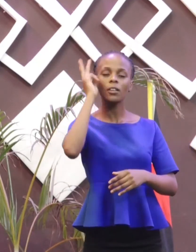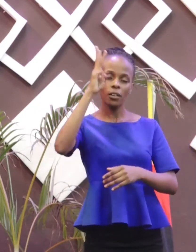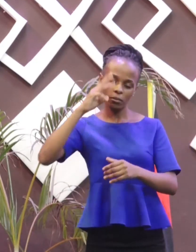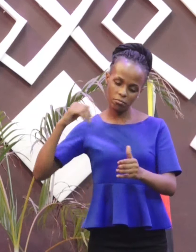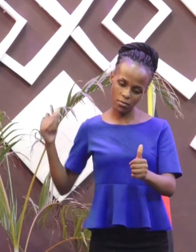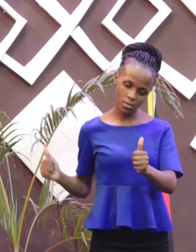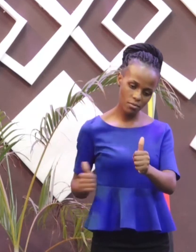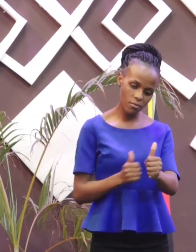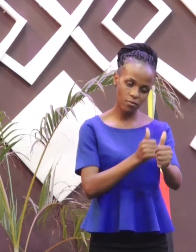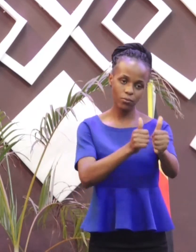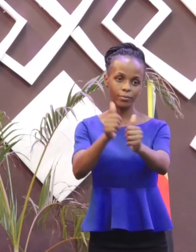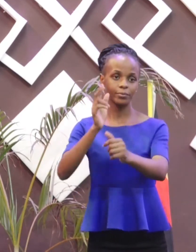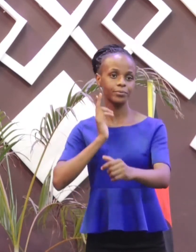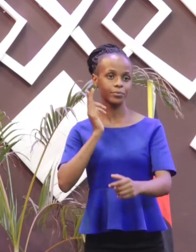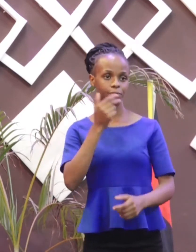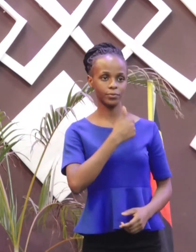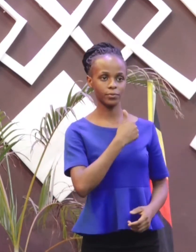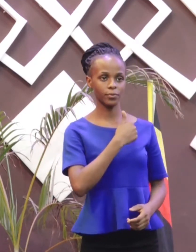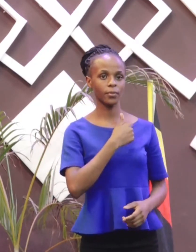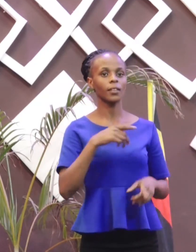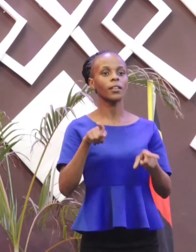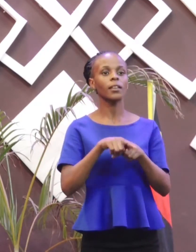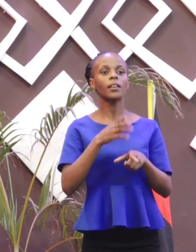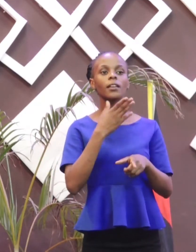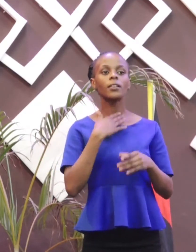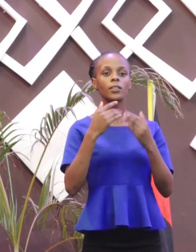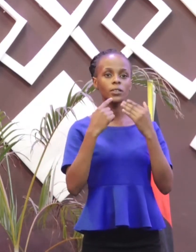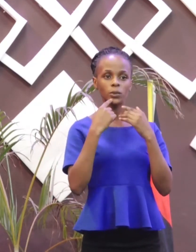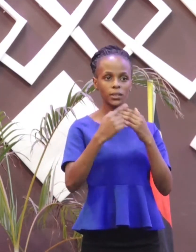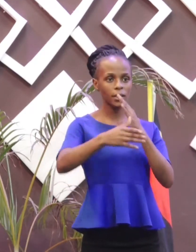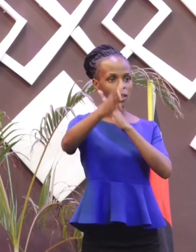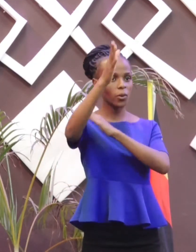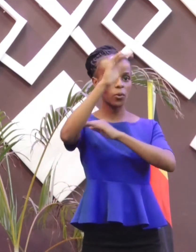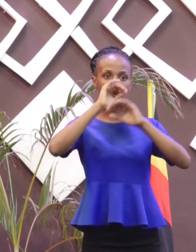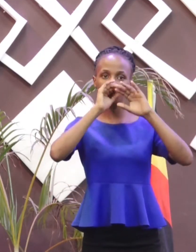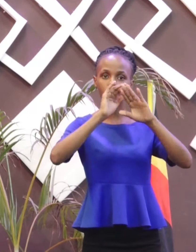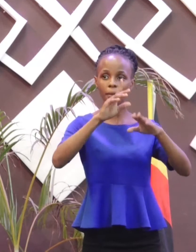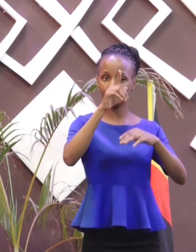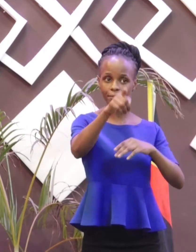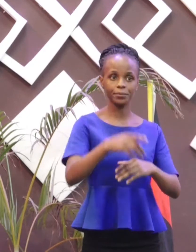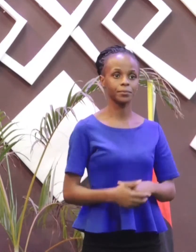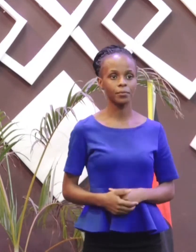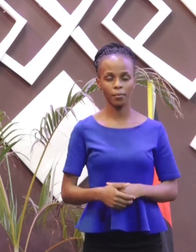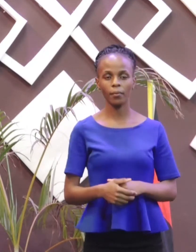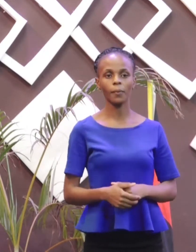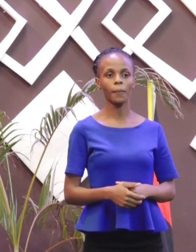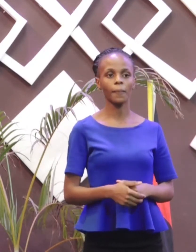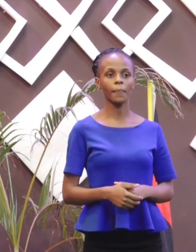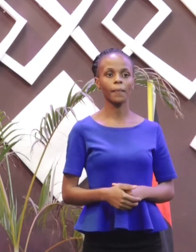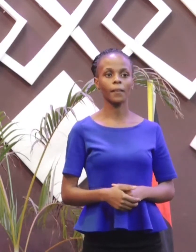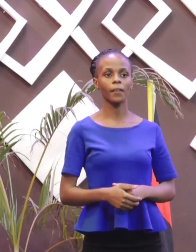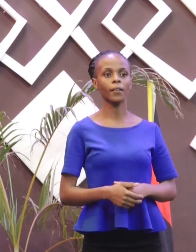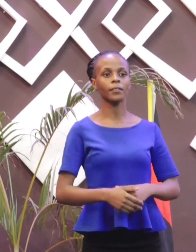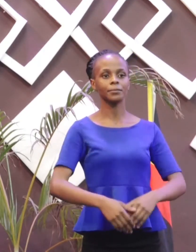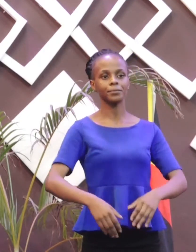kya Katonda kijja kutugoberera. And I want to say may God bless you. Era njagala okugamba nti Mukama